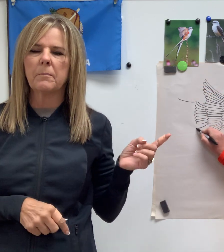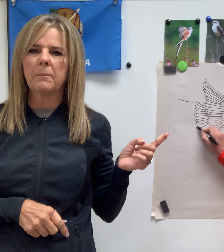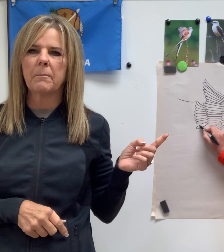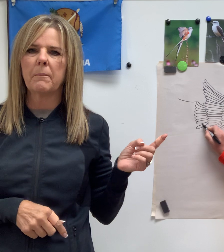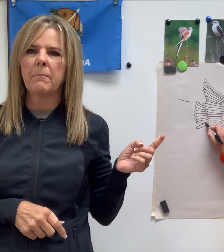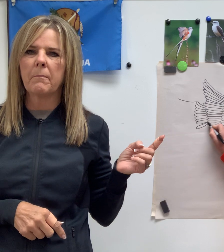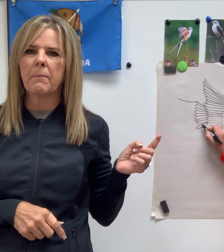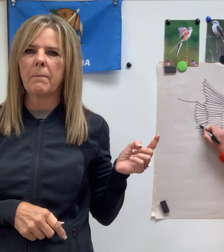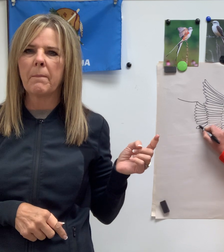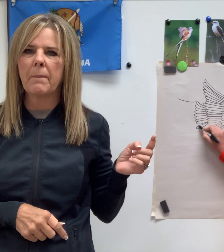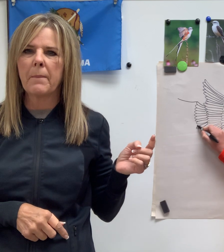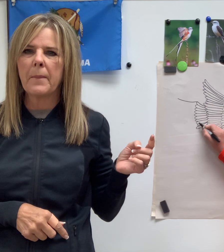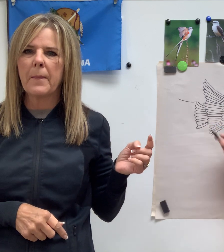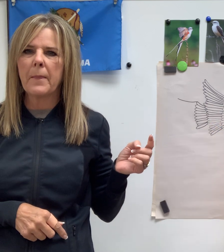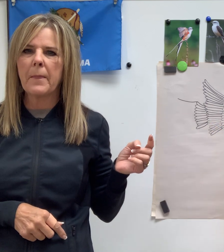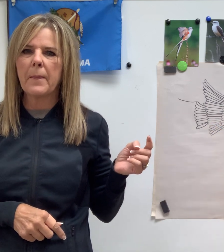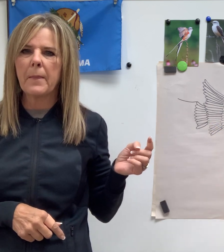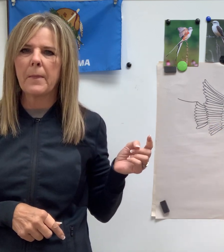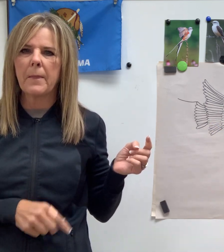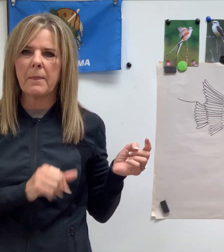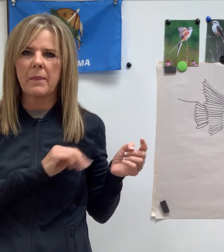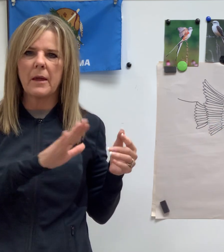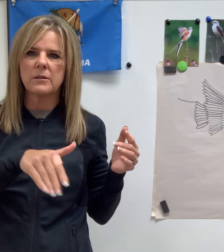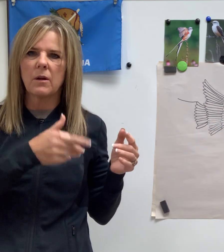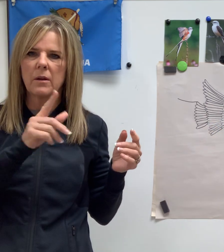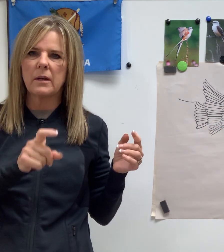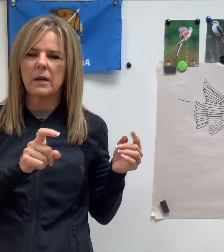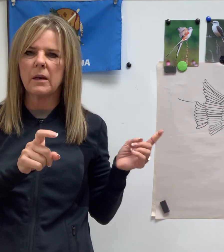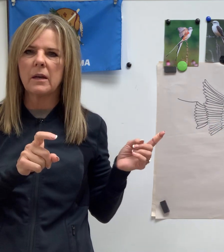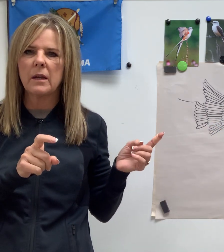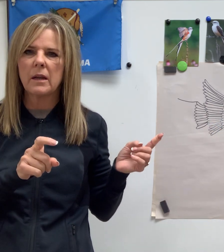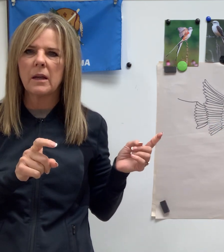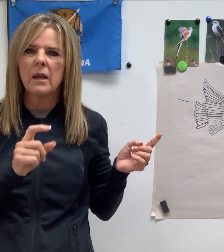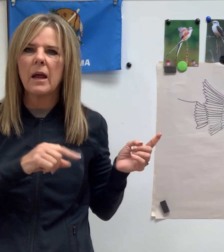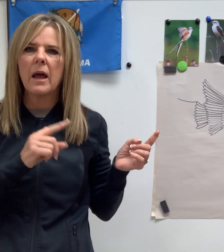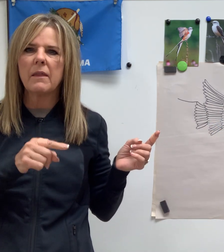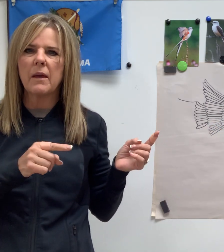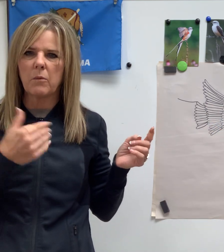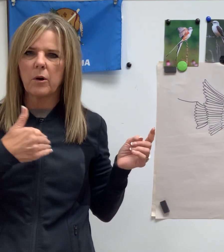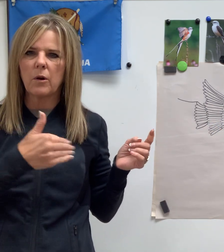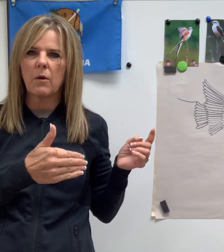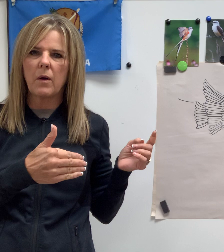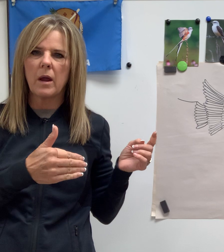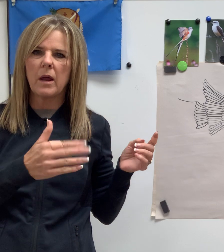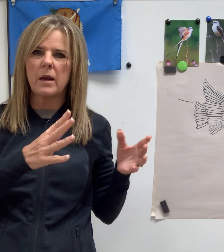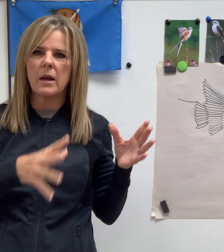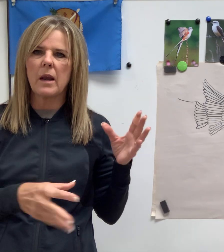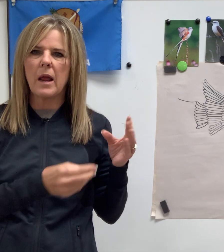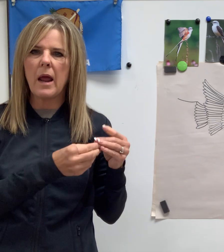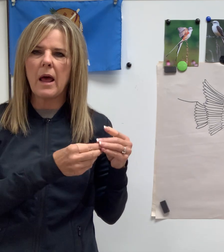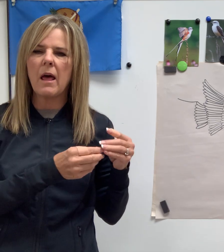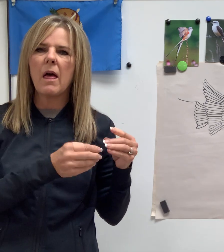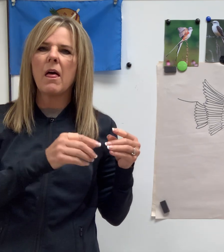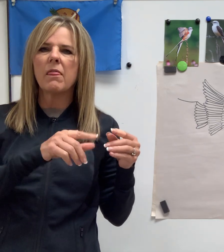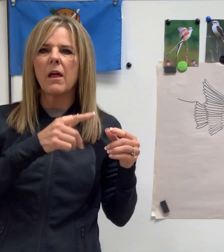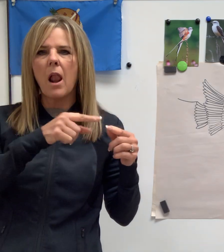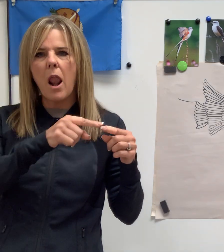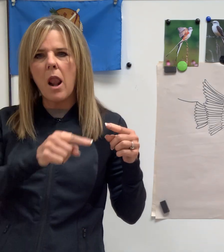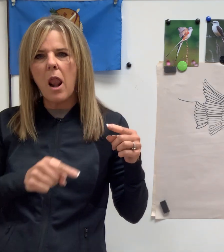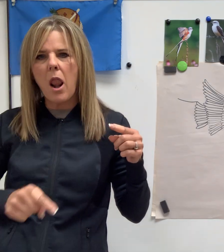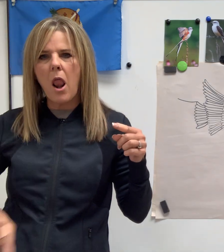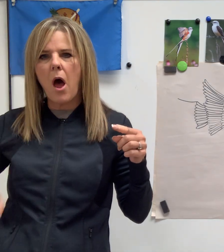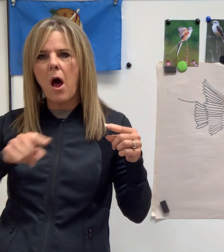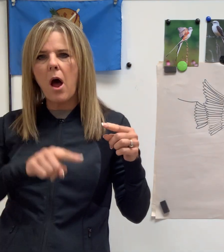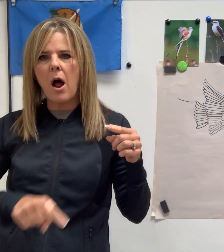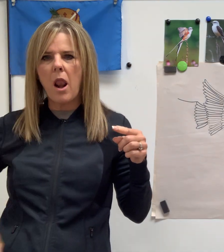Taking my time. That's all I need to do. And then we're gonna go ahead and add the longest row, the